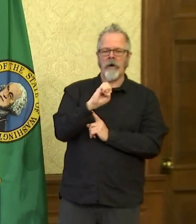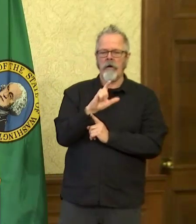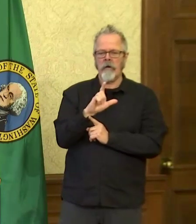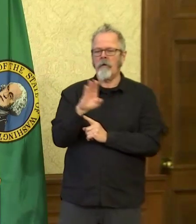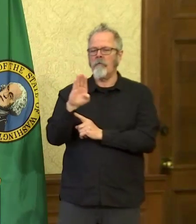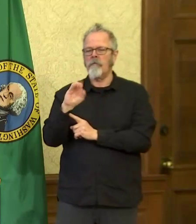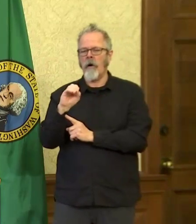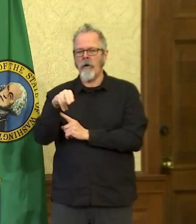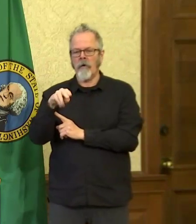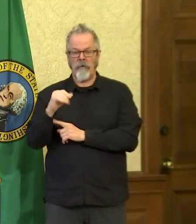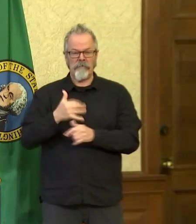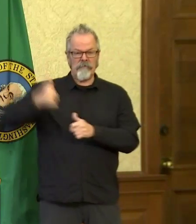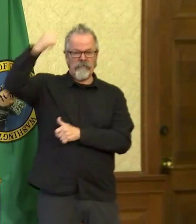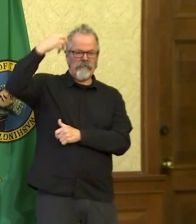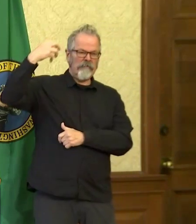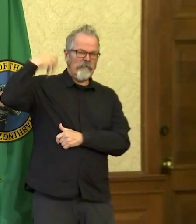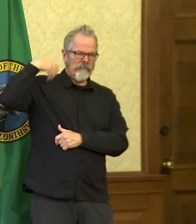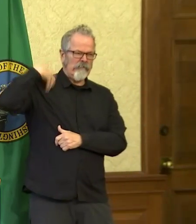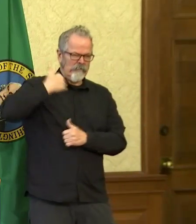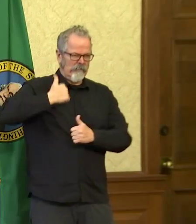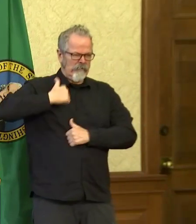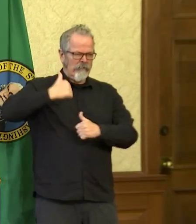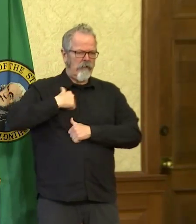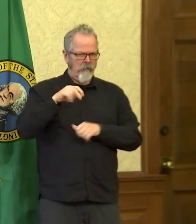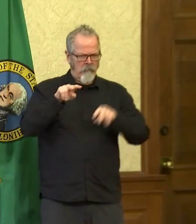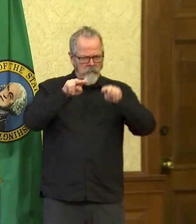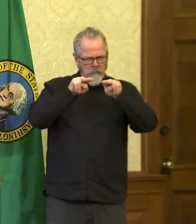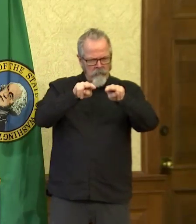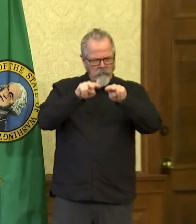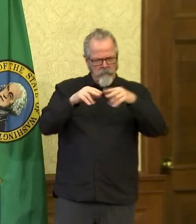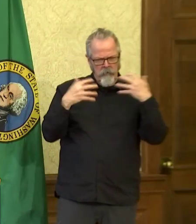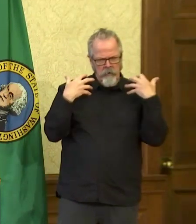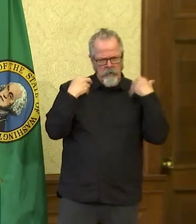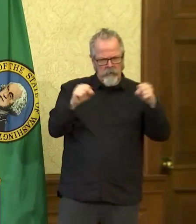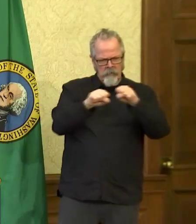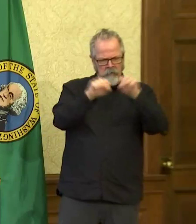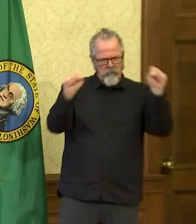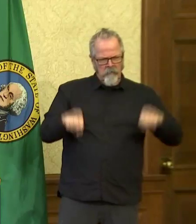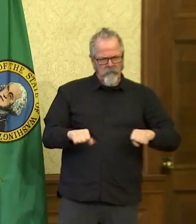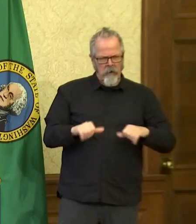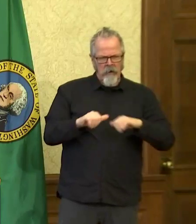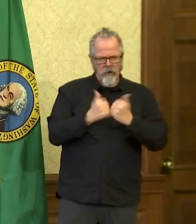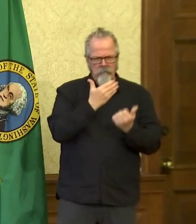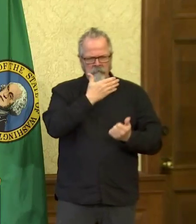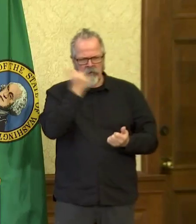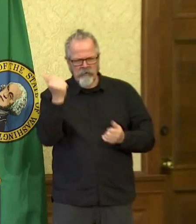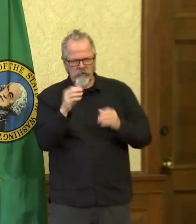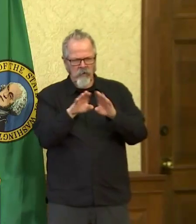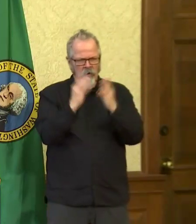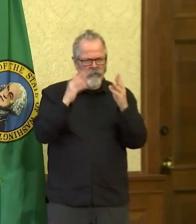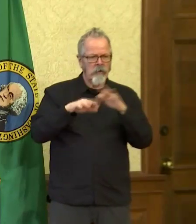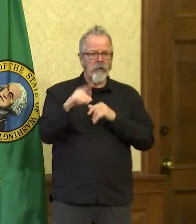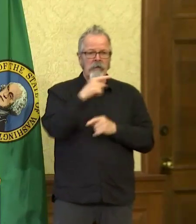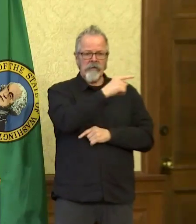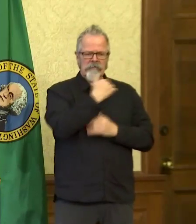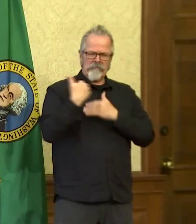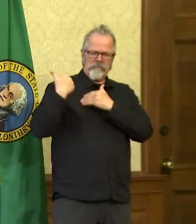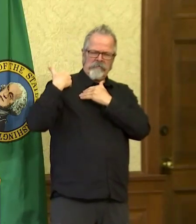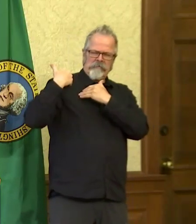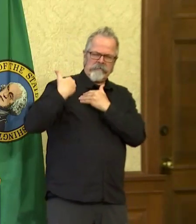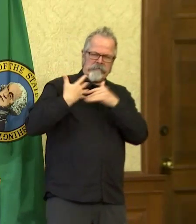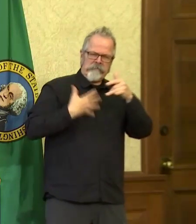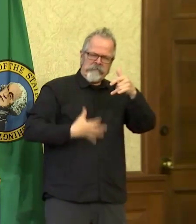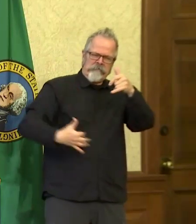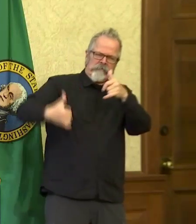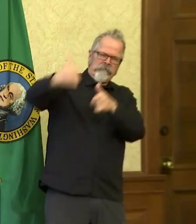that. Outdoor recreation, we're looking at how we can return to some of those activities, and as I said, we'll have